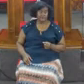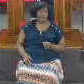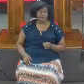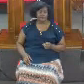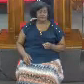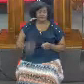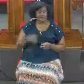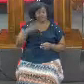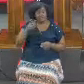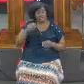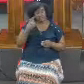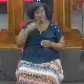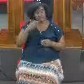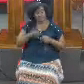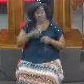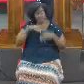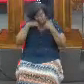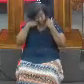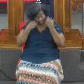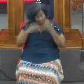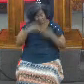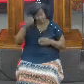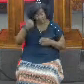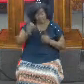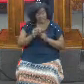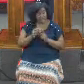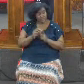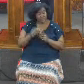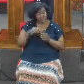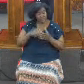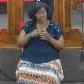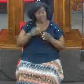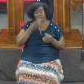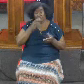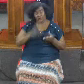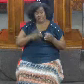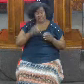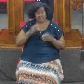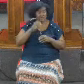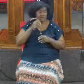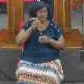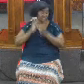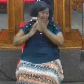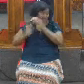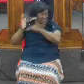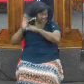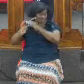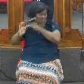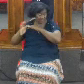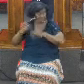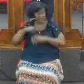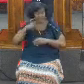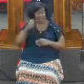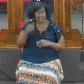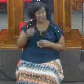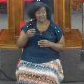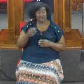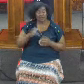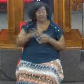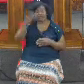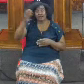He said, whosoever shall be ashamed of me and my word in this adulterous and sinful generation. That's what Jesus said. Of